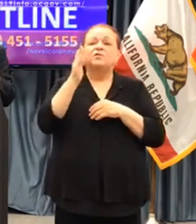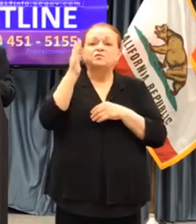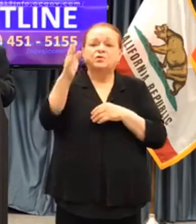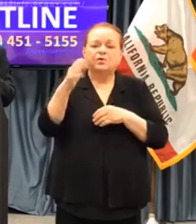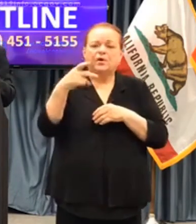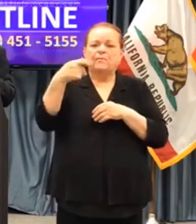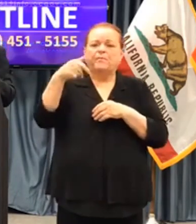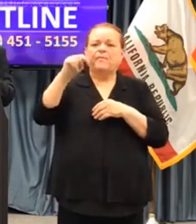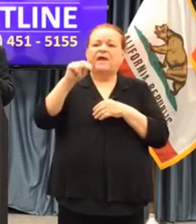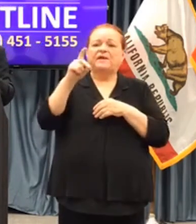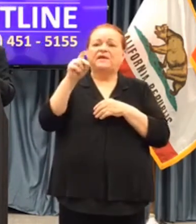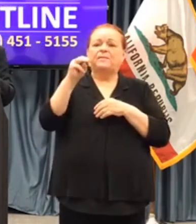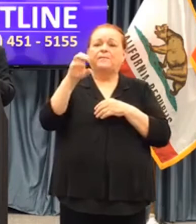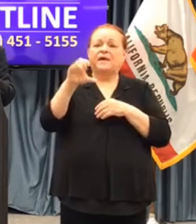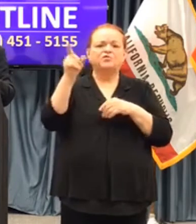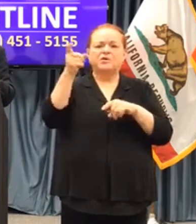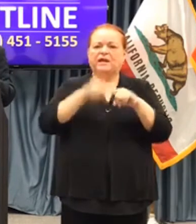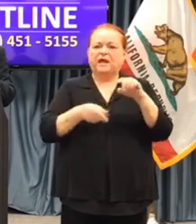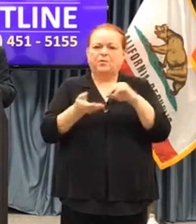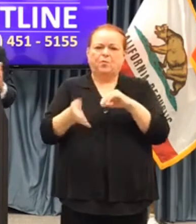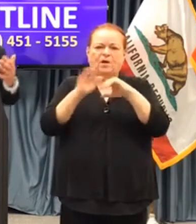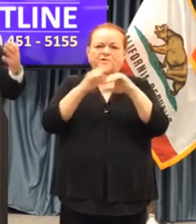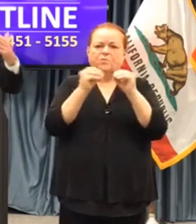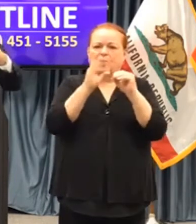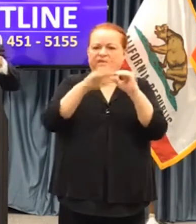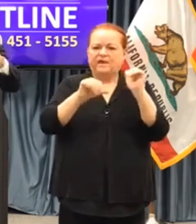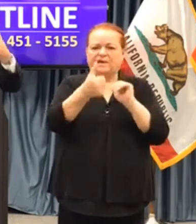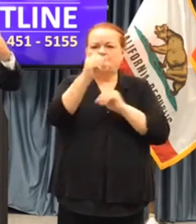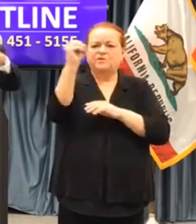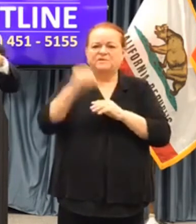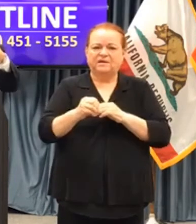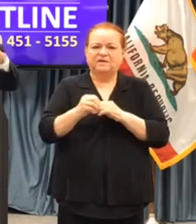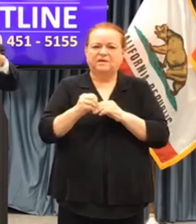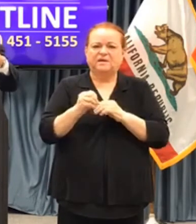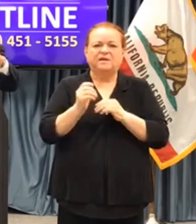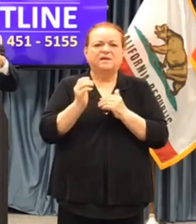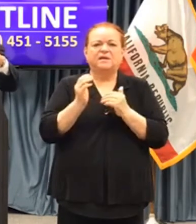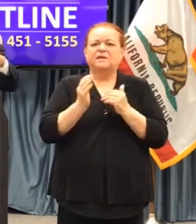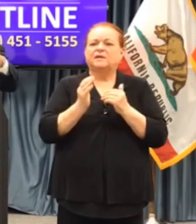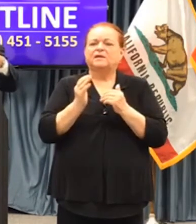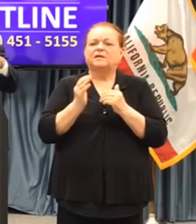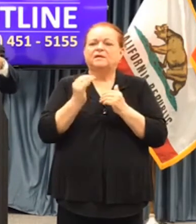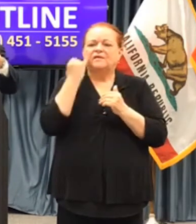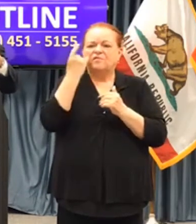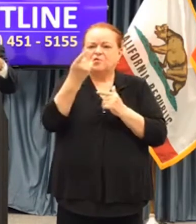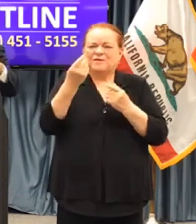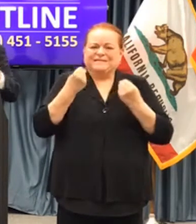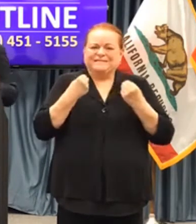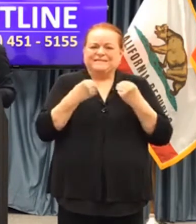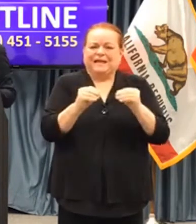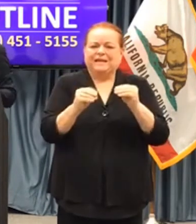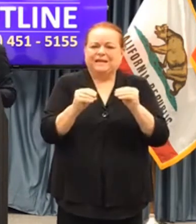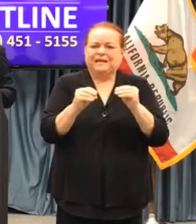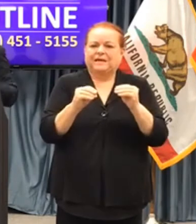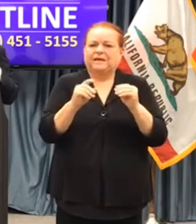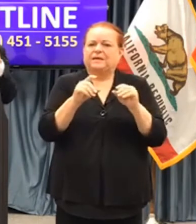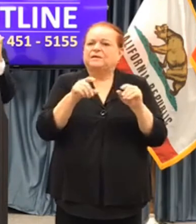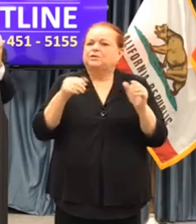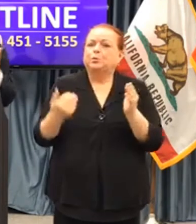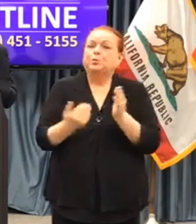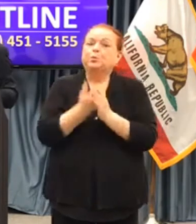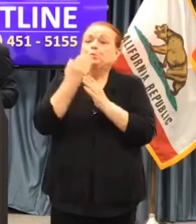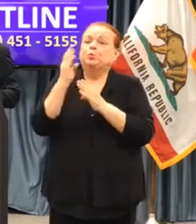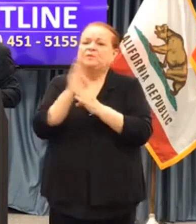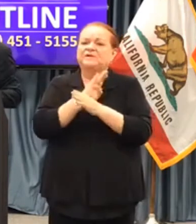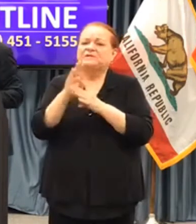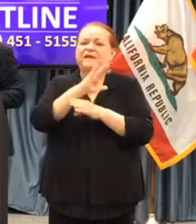raise prices greater than 10% if you get into the business of selling a commodity, even as an entrepreneur where